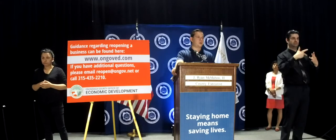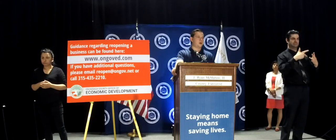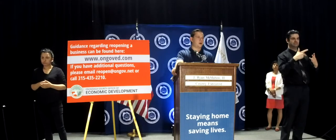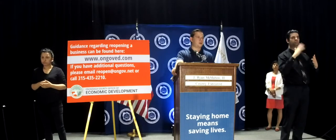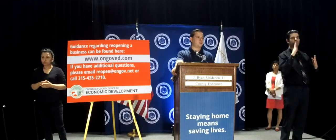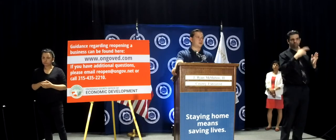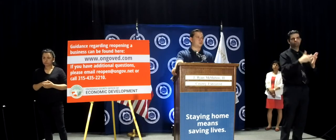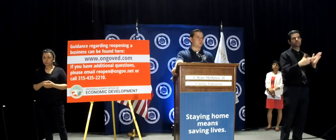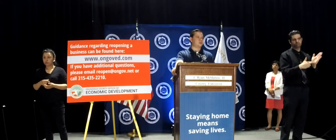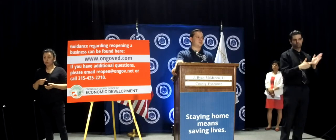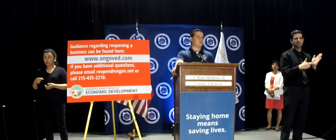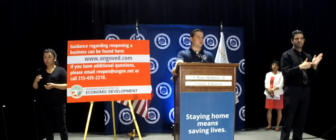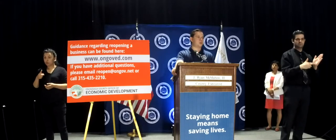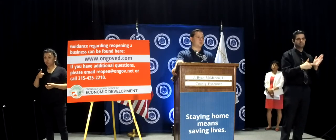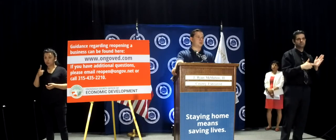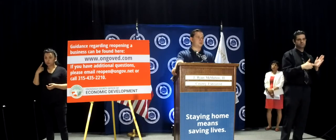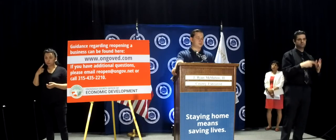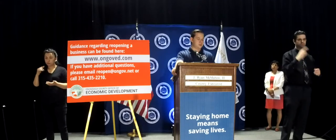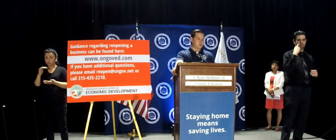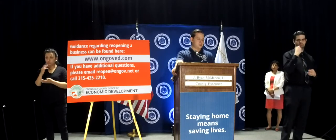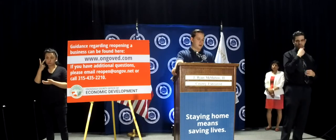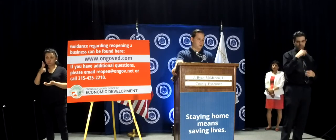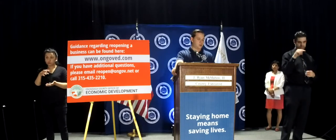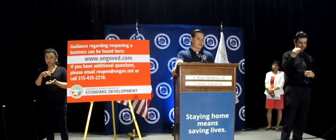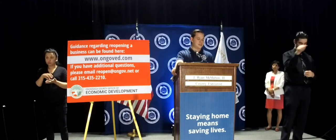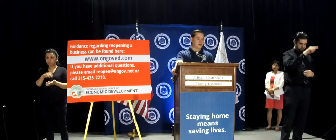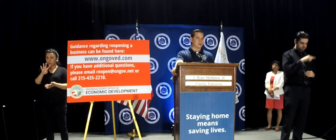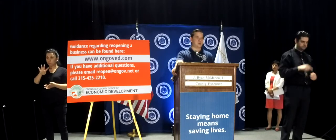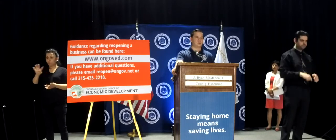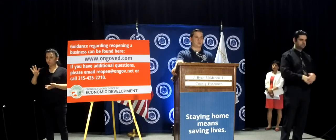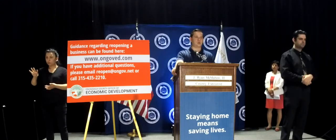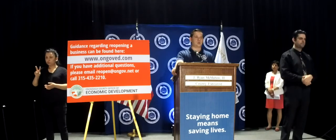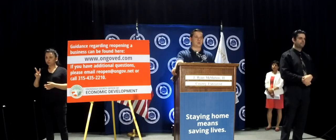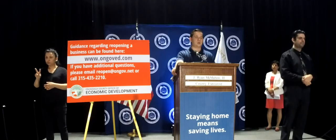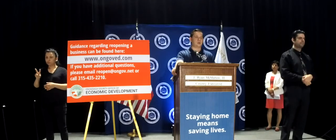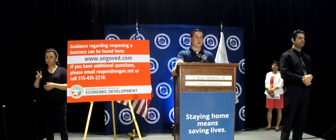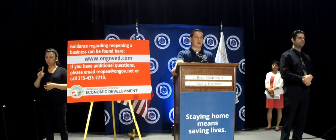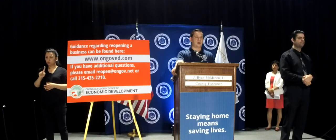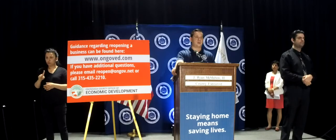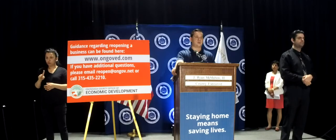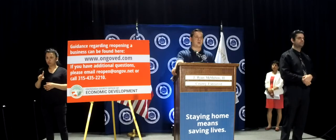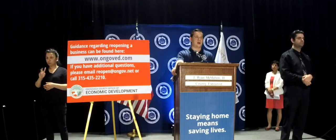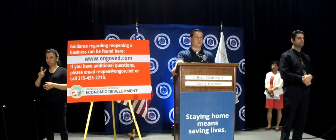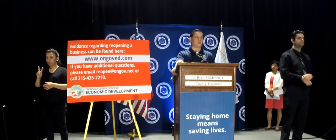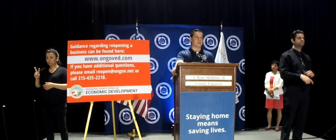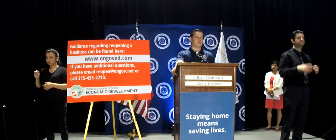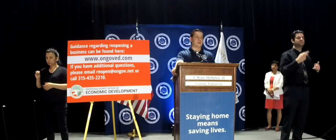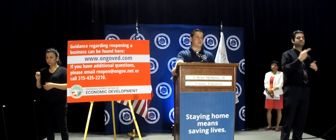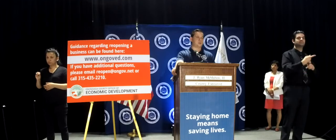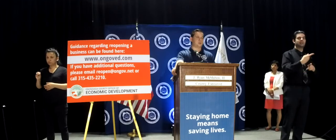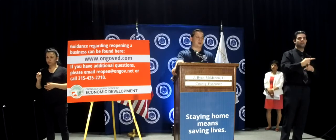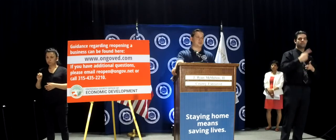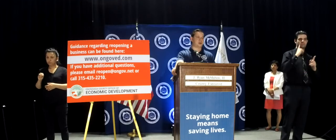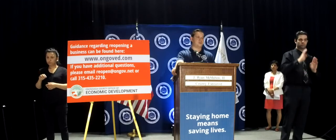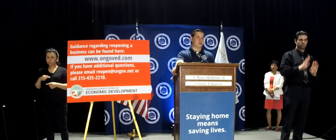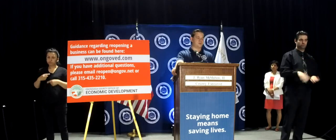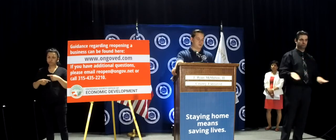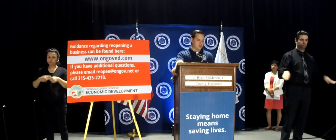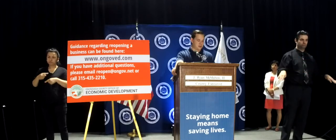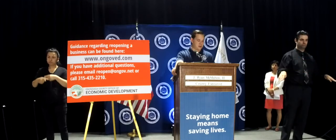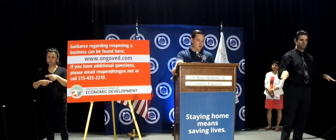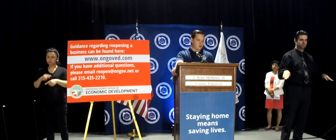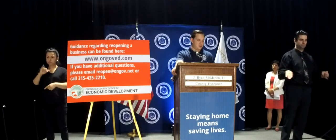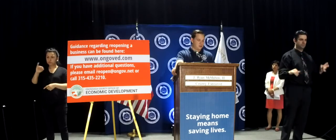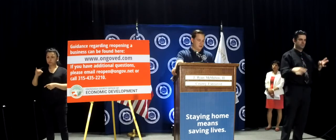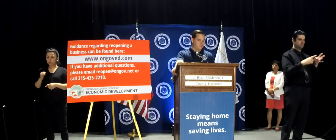for essential business employees, we're extending it through June. This will help alleviate some of the pressure on families